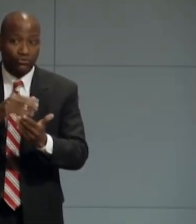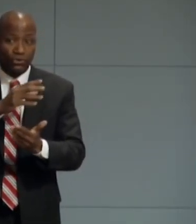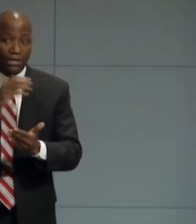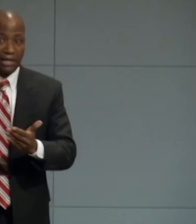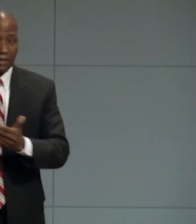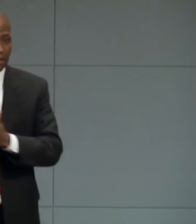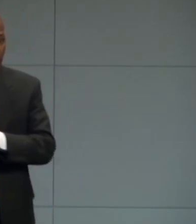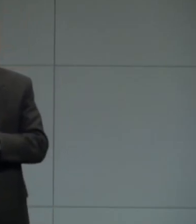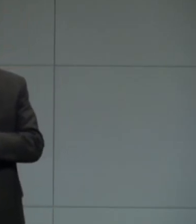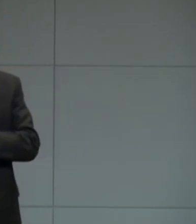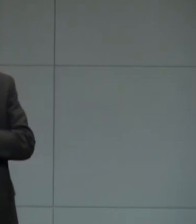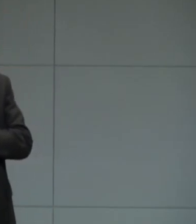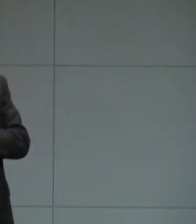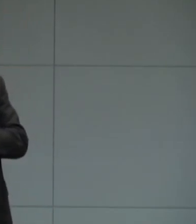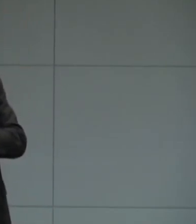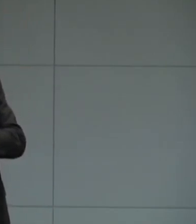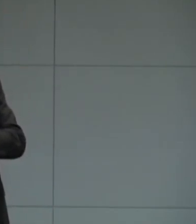stand.